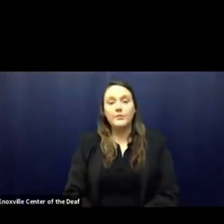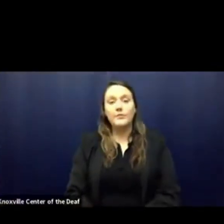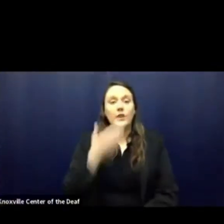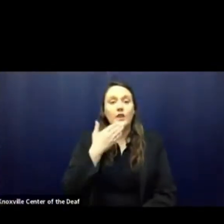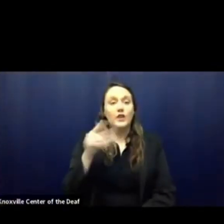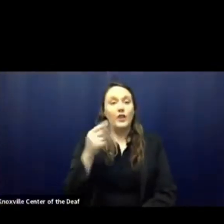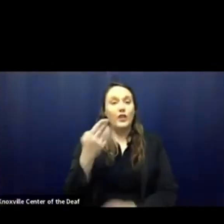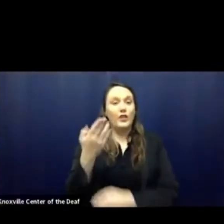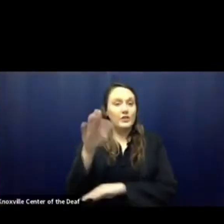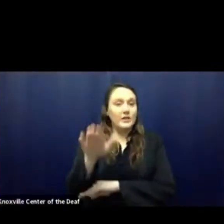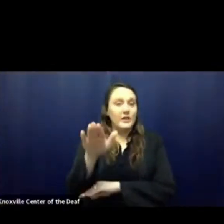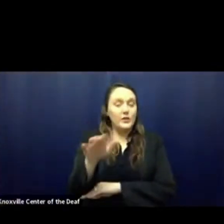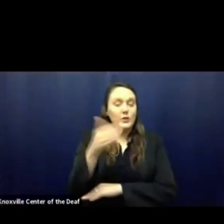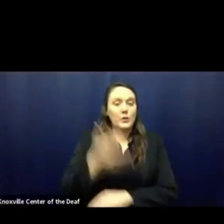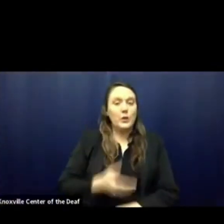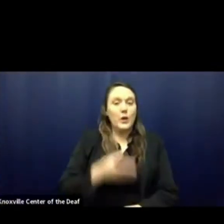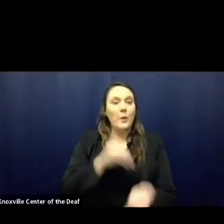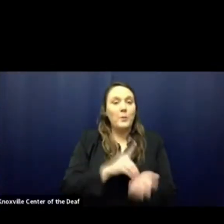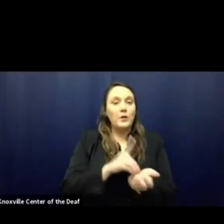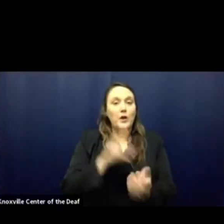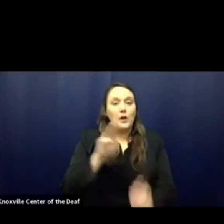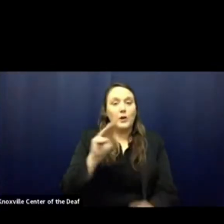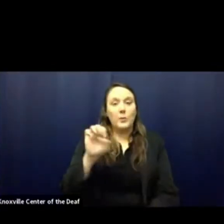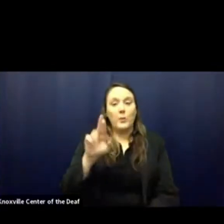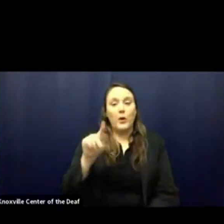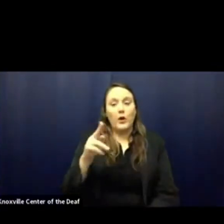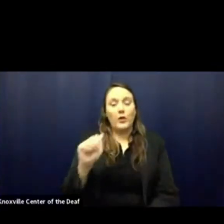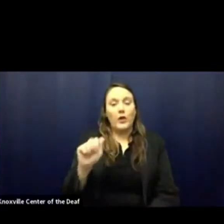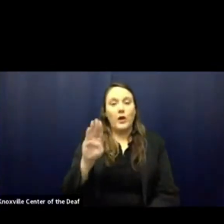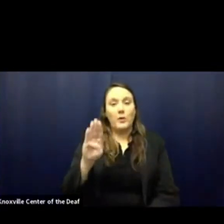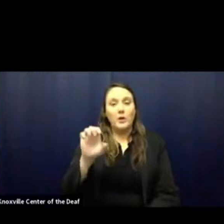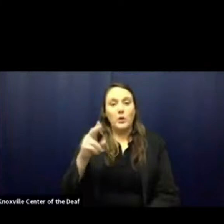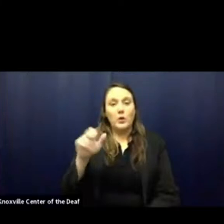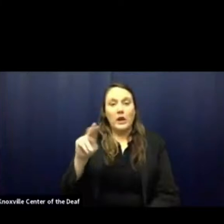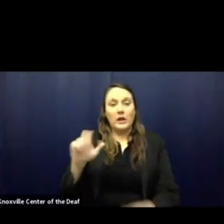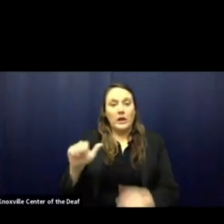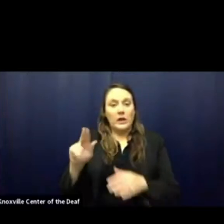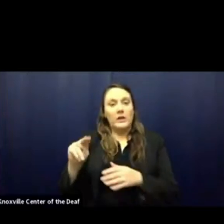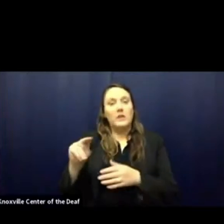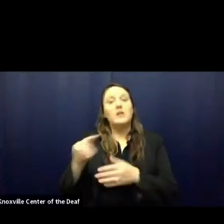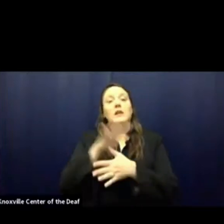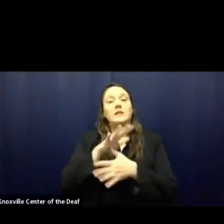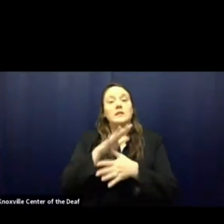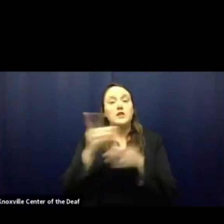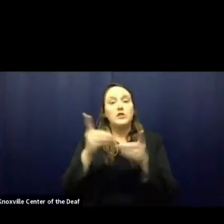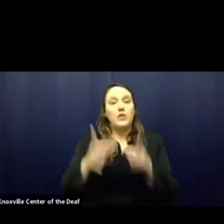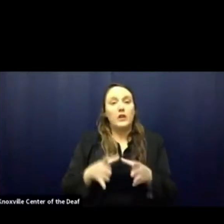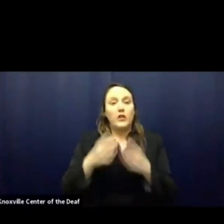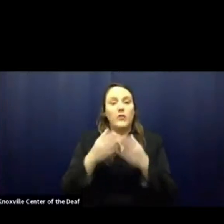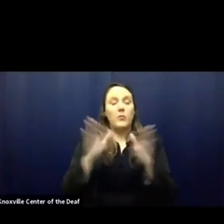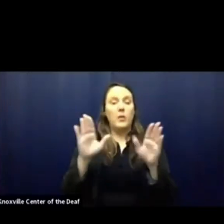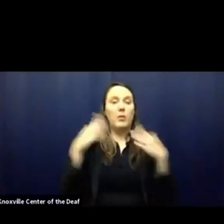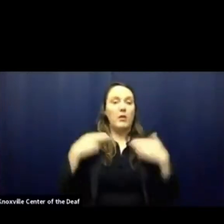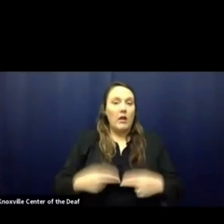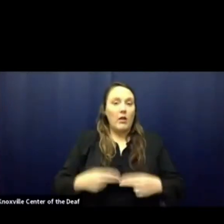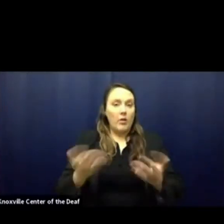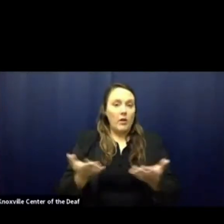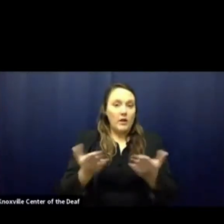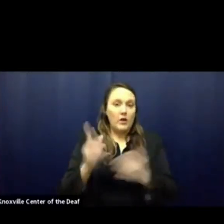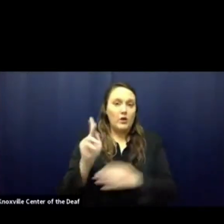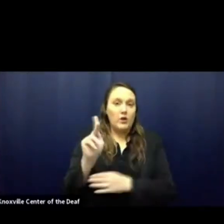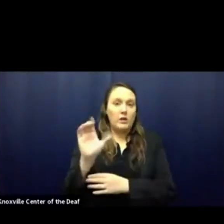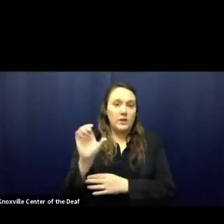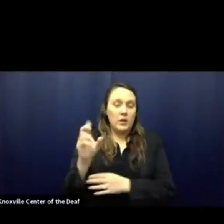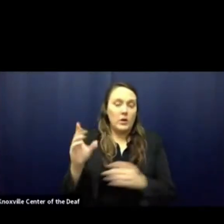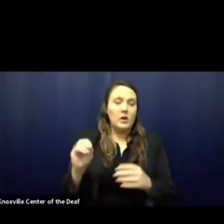Good Thursday afternoon. I'm Dr. Martha Buchanan, Senior Director and Public Health Officer here at the Knox County Health Department. Our